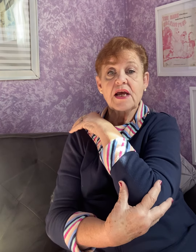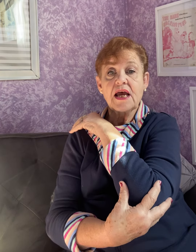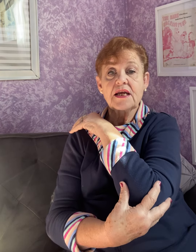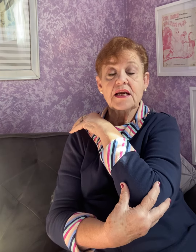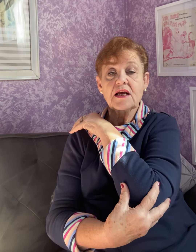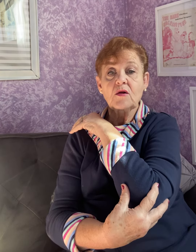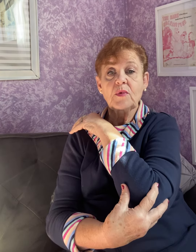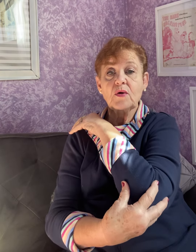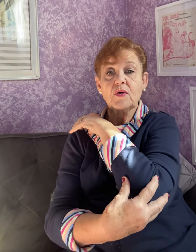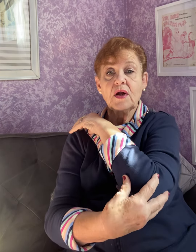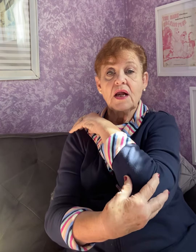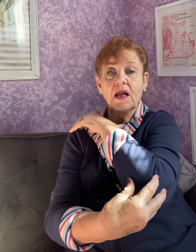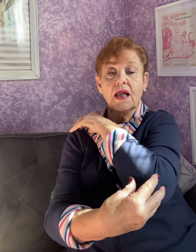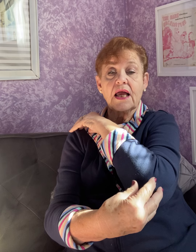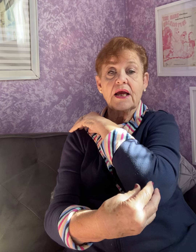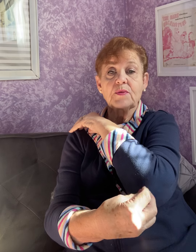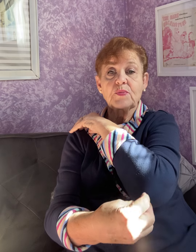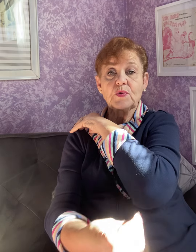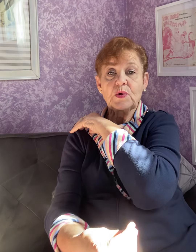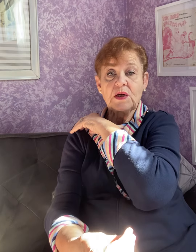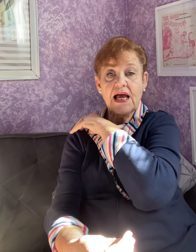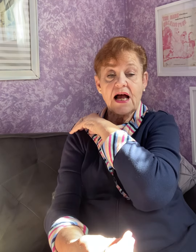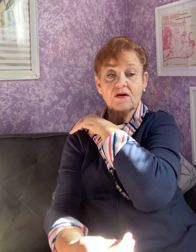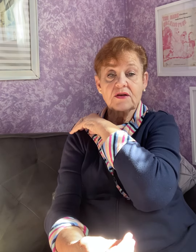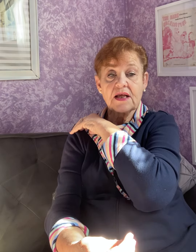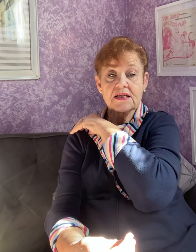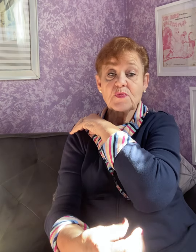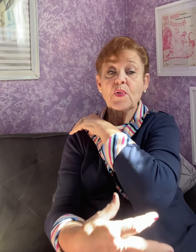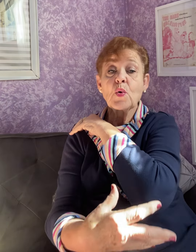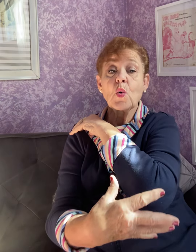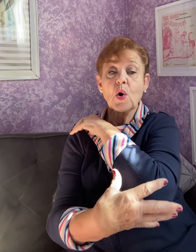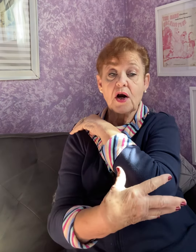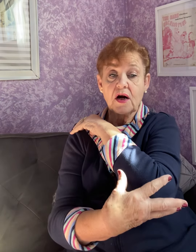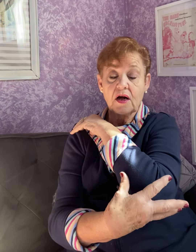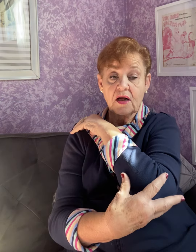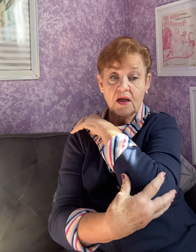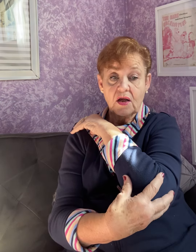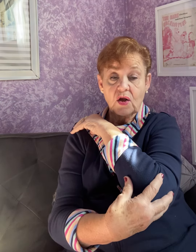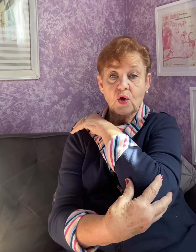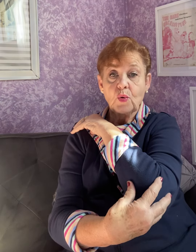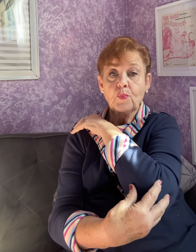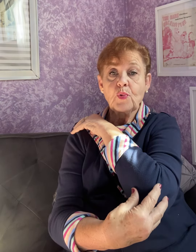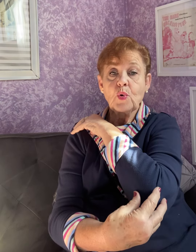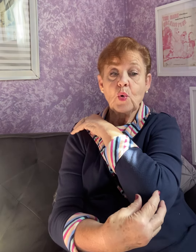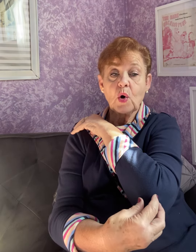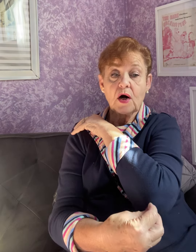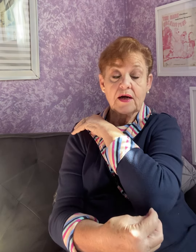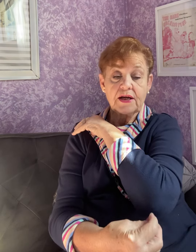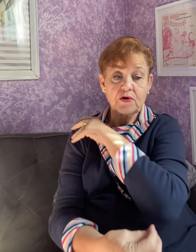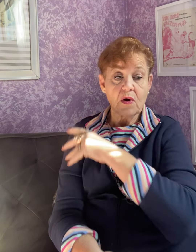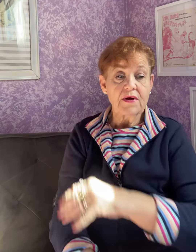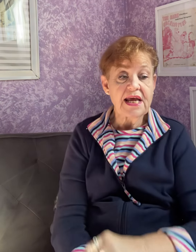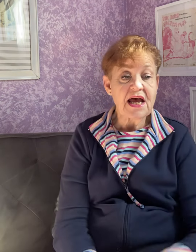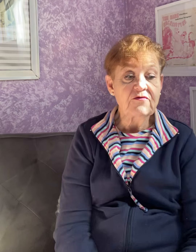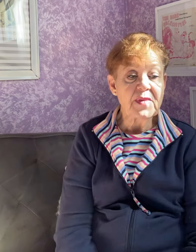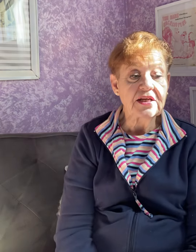hand elbow and pull out. That's pour. Pour. And you already have